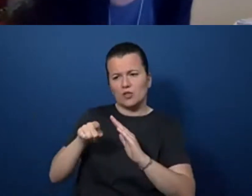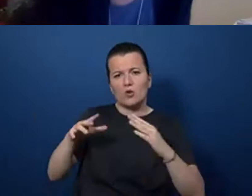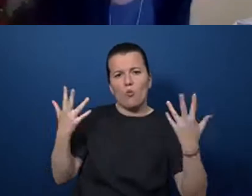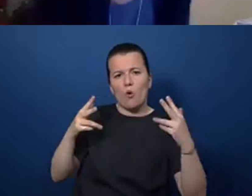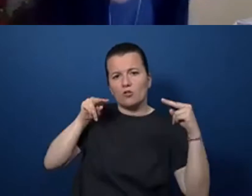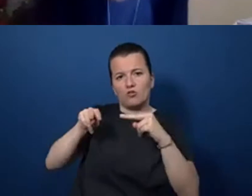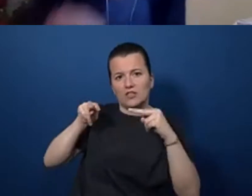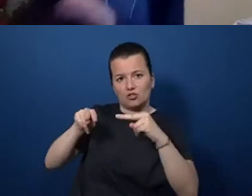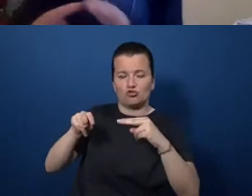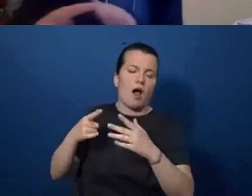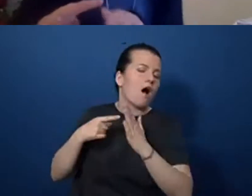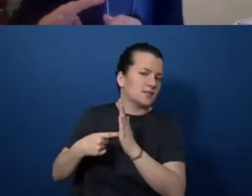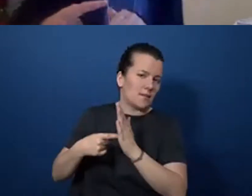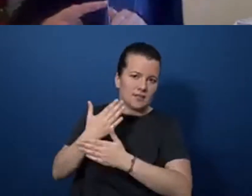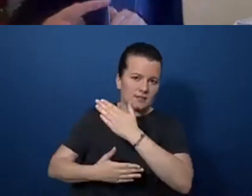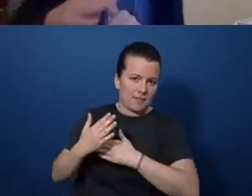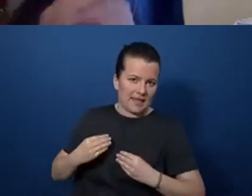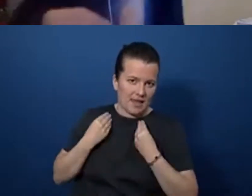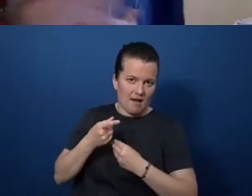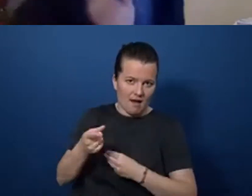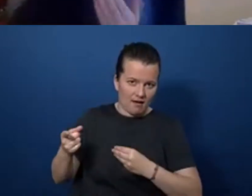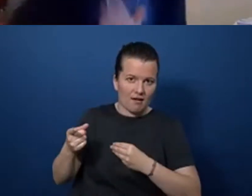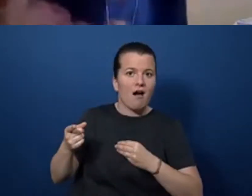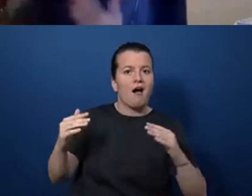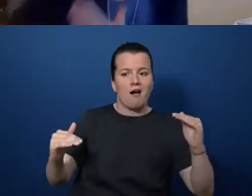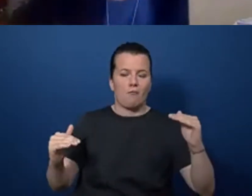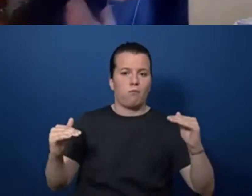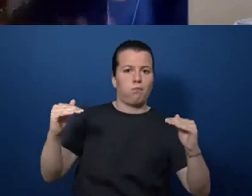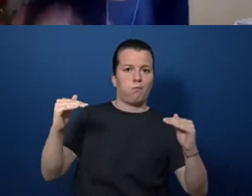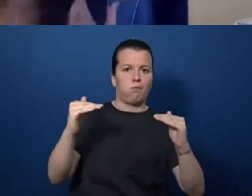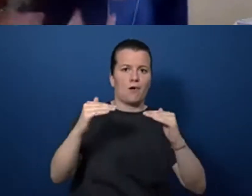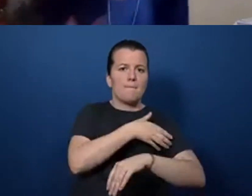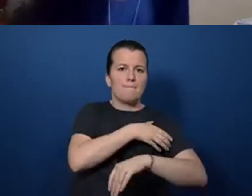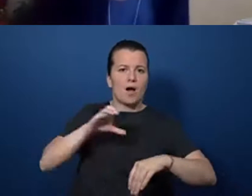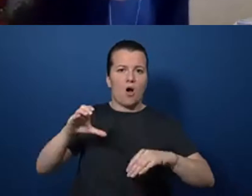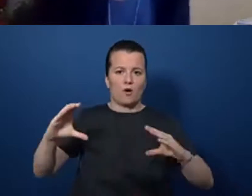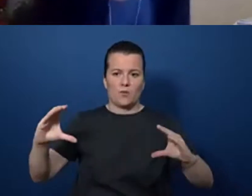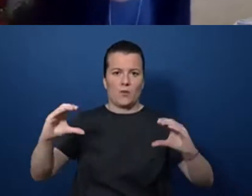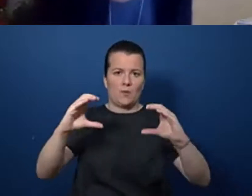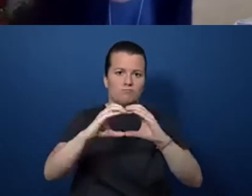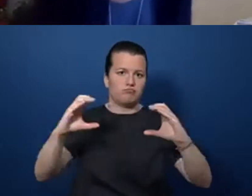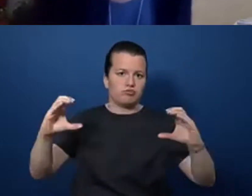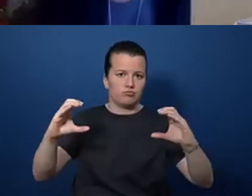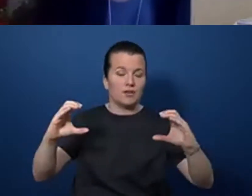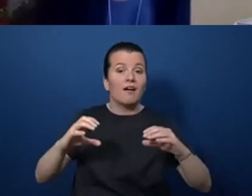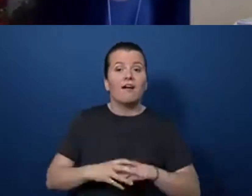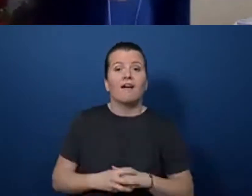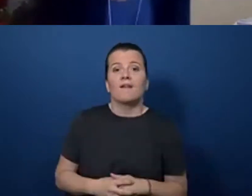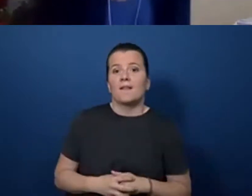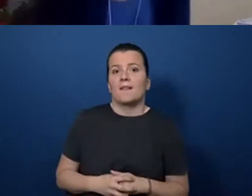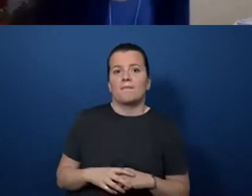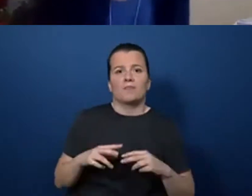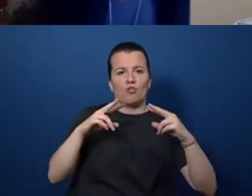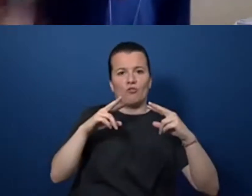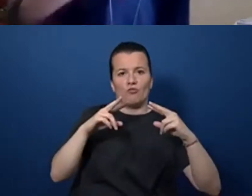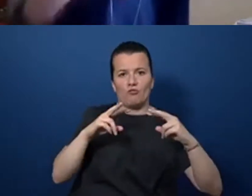with disability, to try and run counter to that history of extraction and disempowerment that research is often